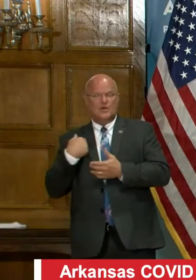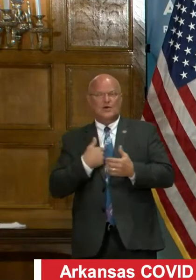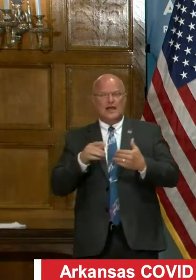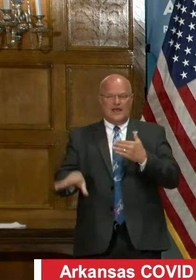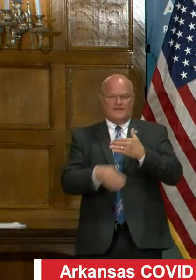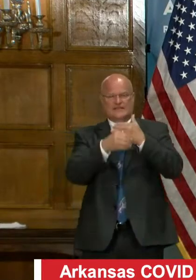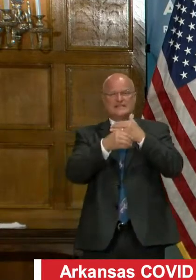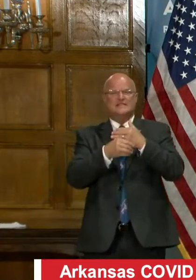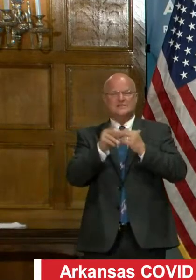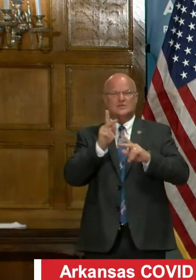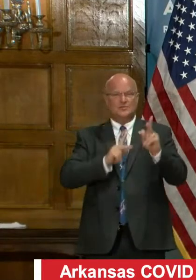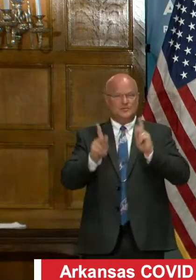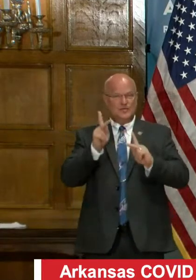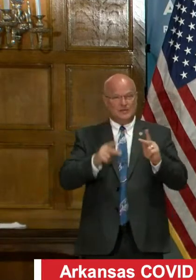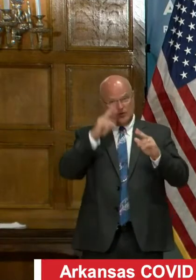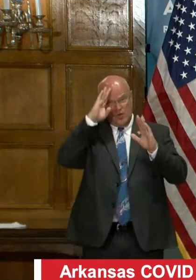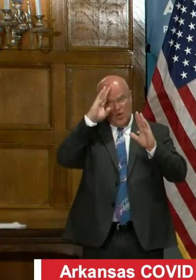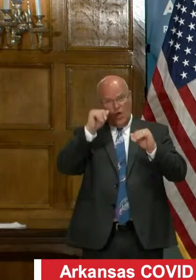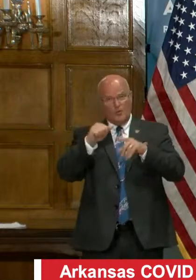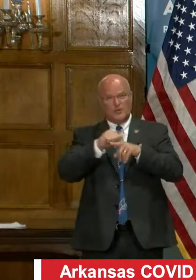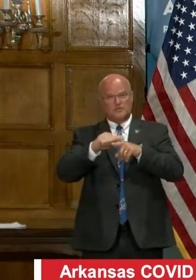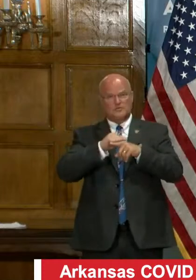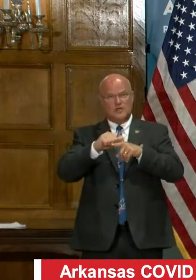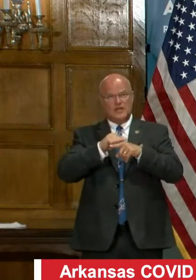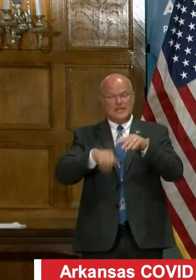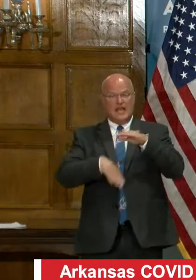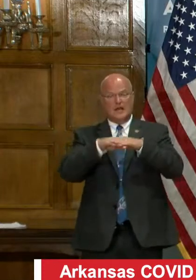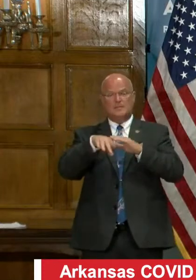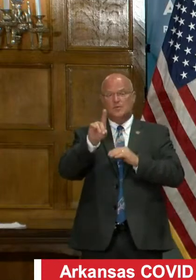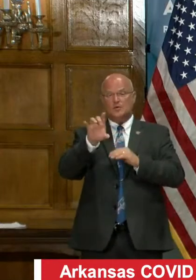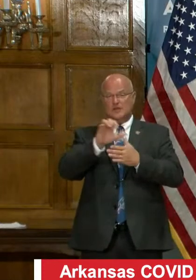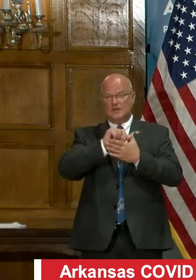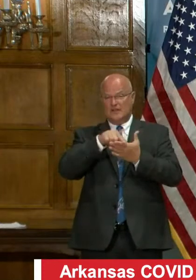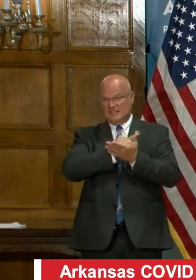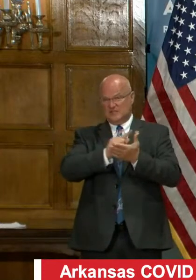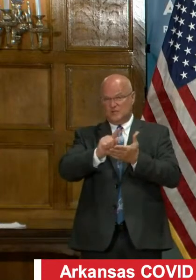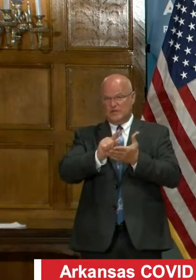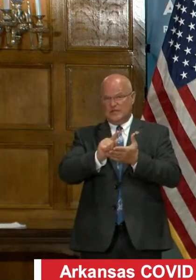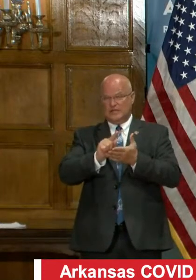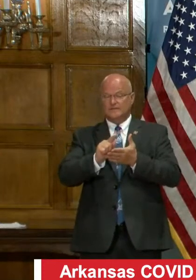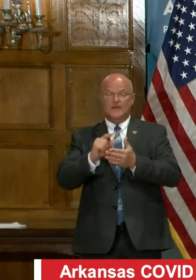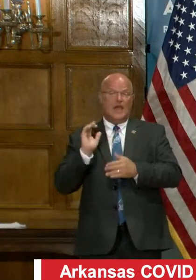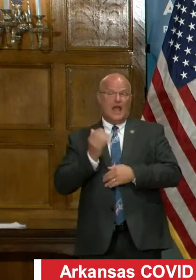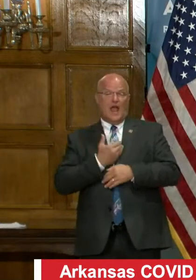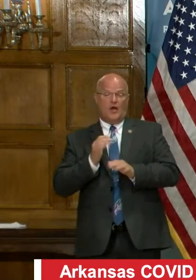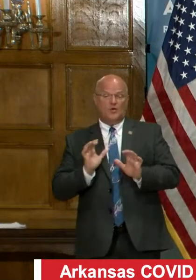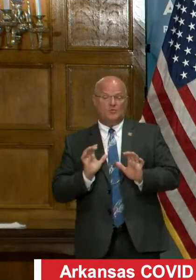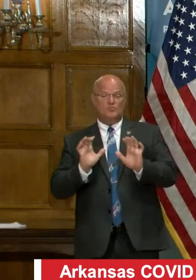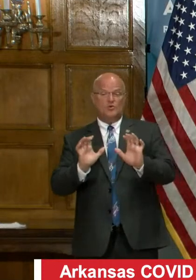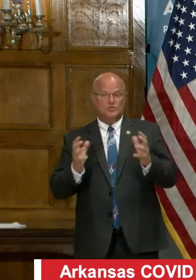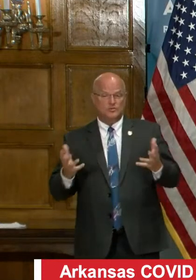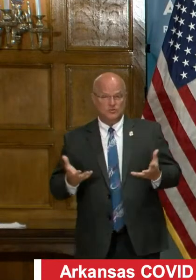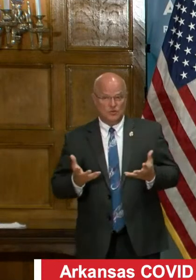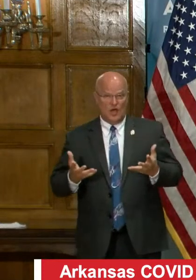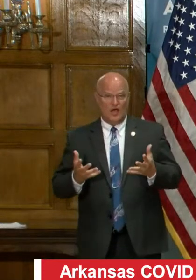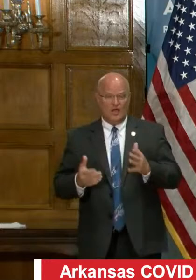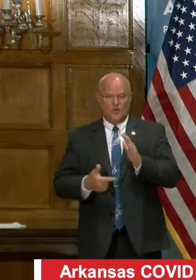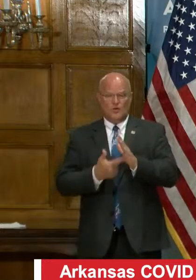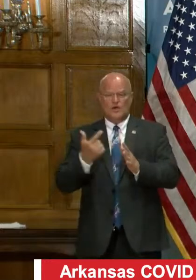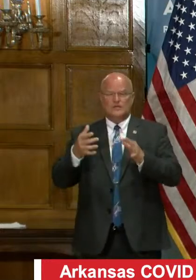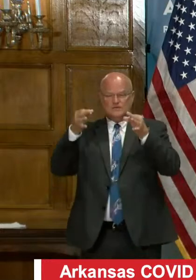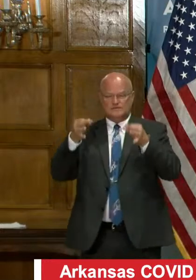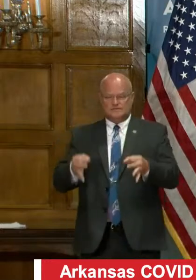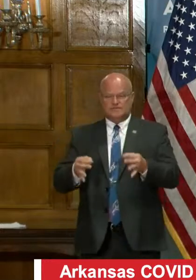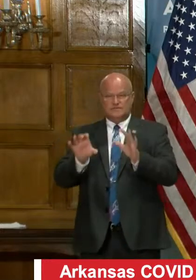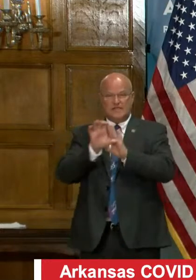additional individuals. We were hoping to train up to 100 this week. Our big push is going to be once we finalize